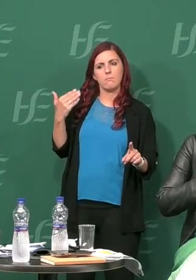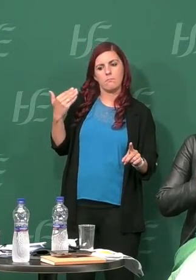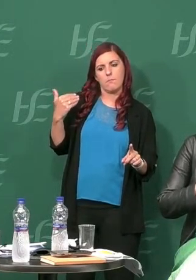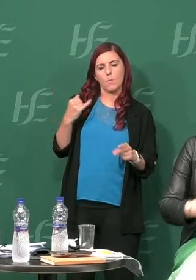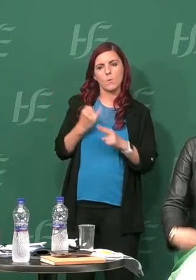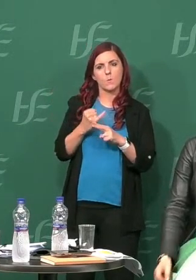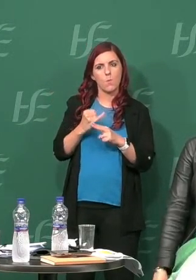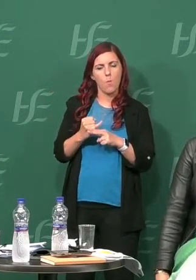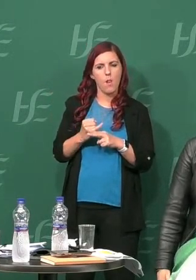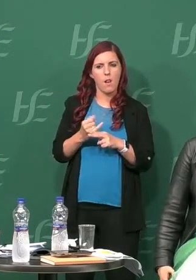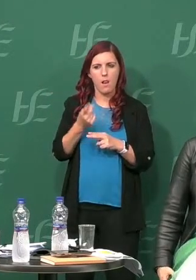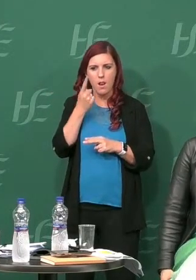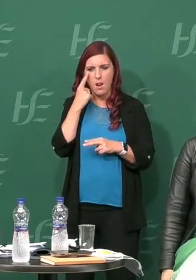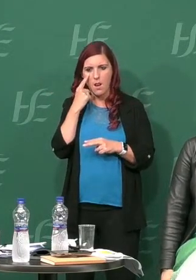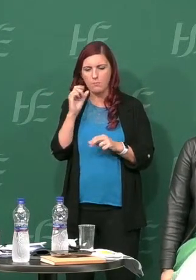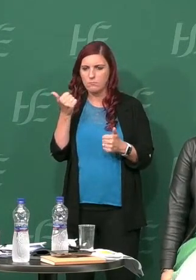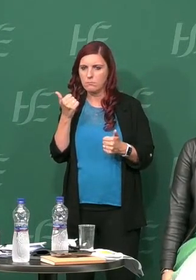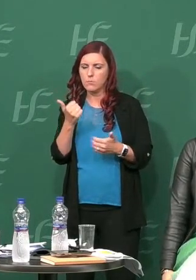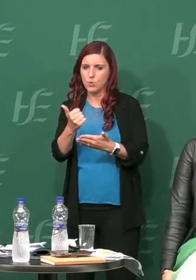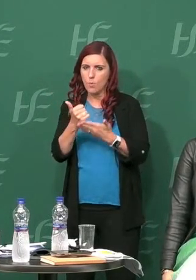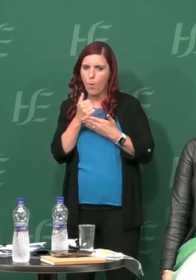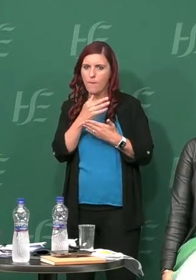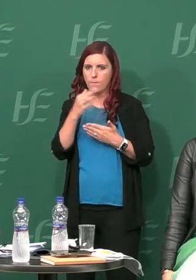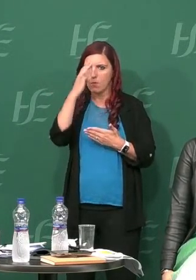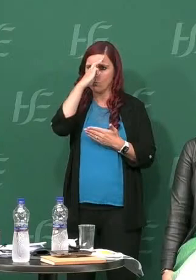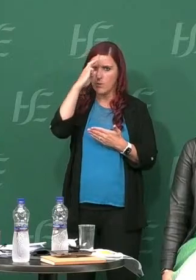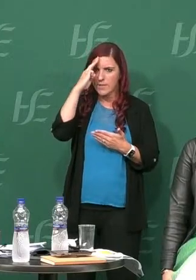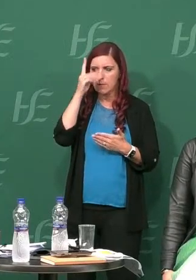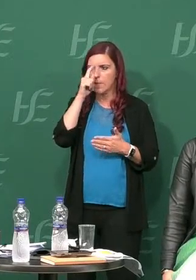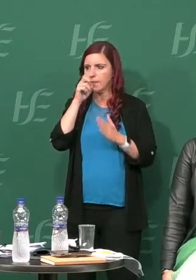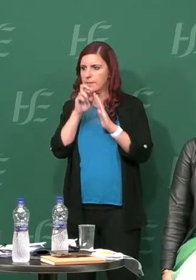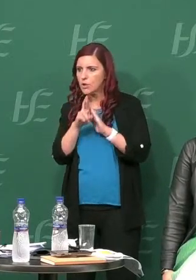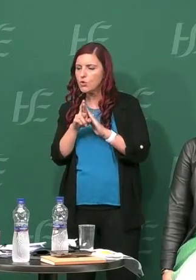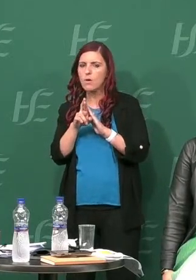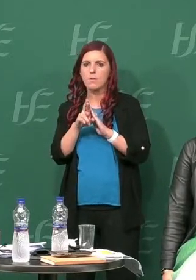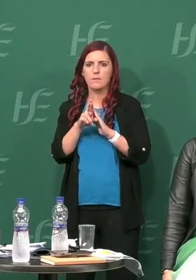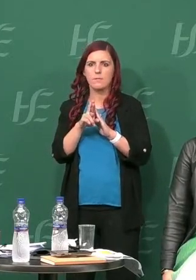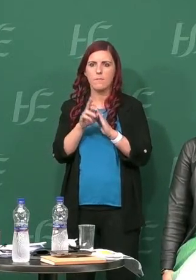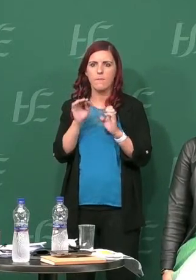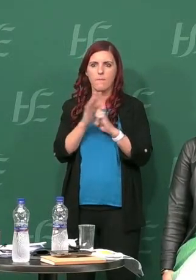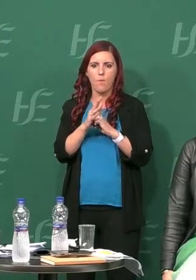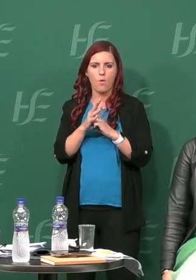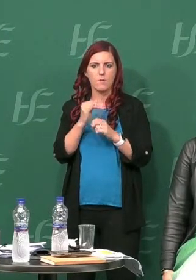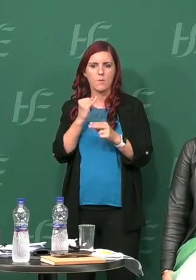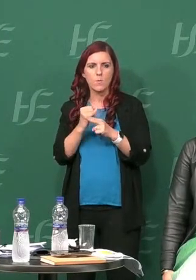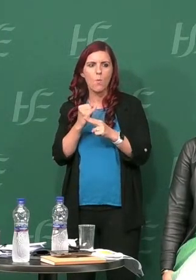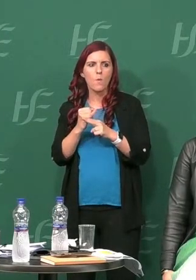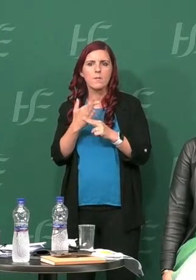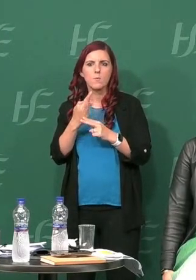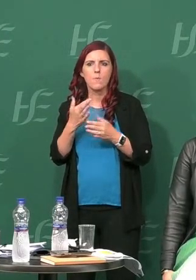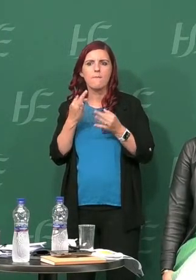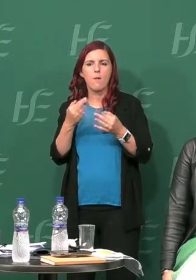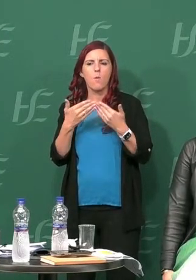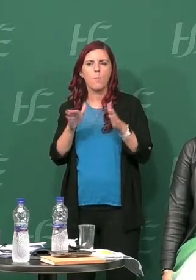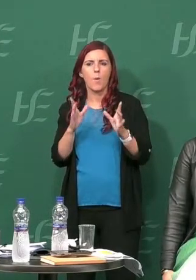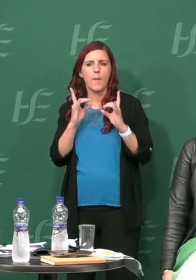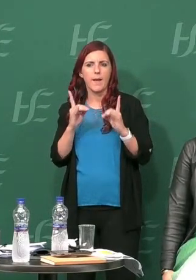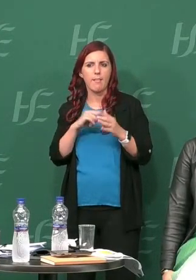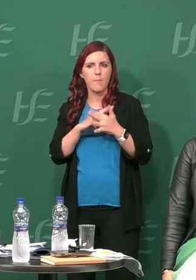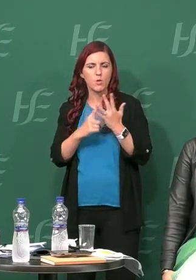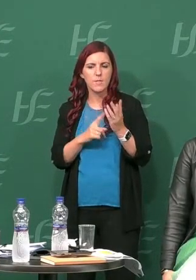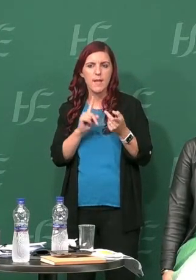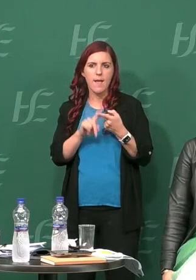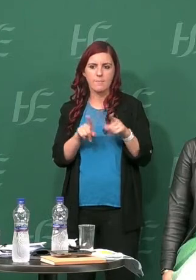is really good supports from principals, teachers, schools overall around public health measures, and well supported by